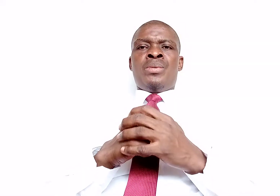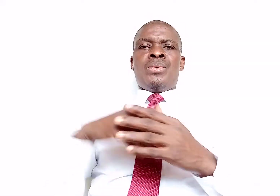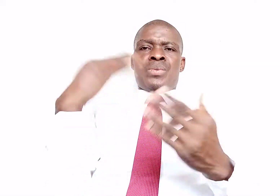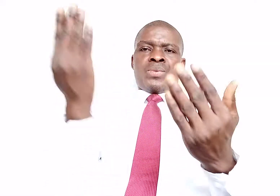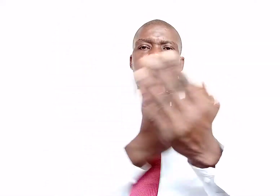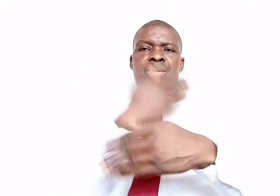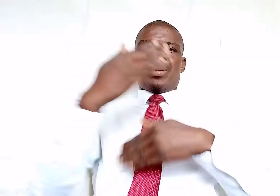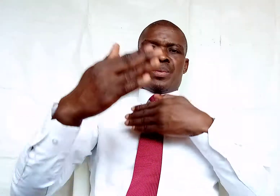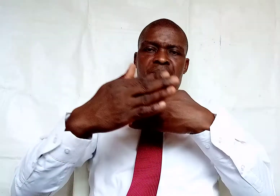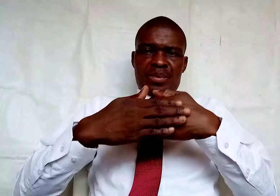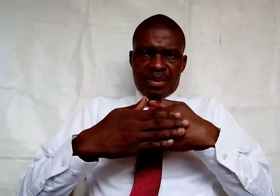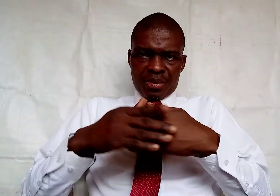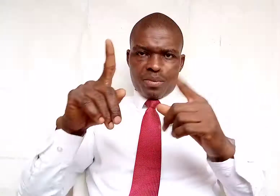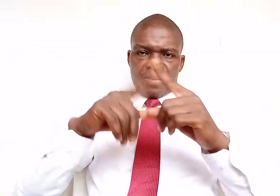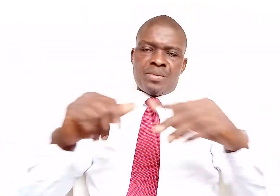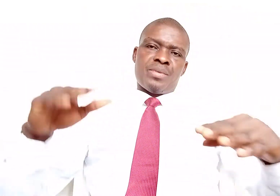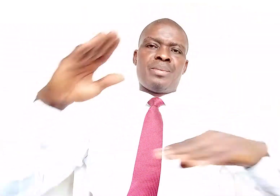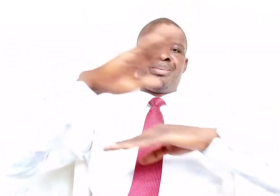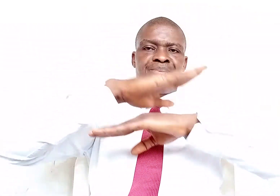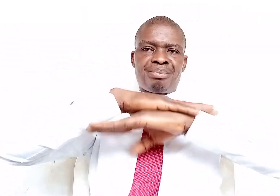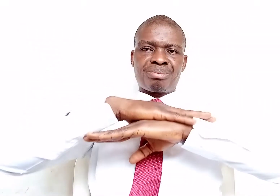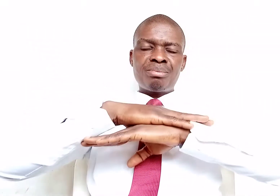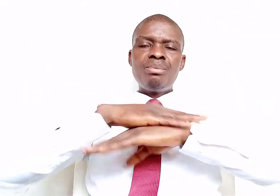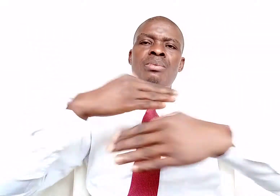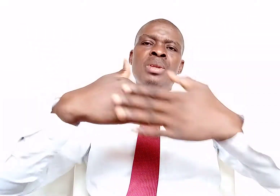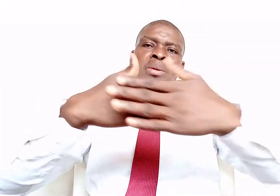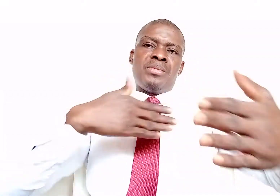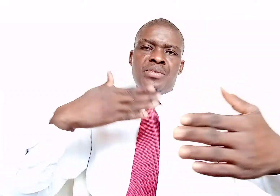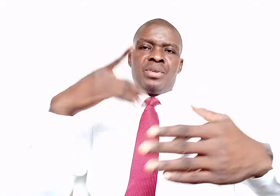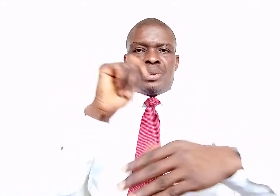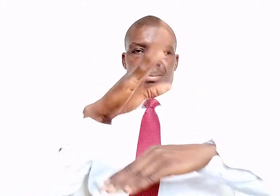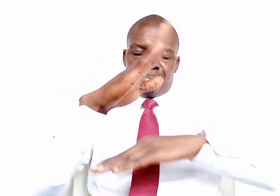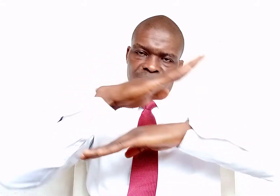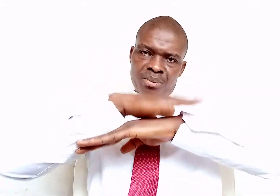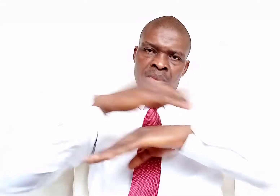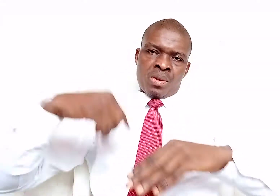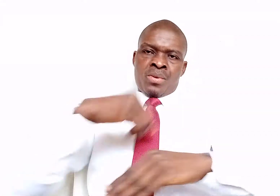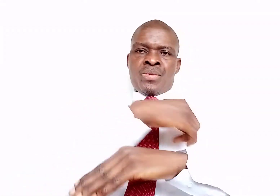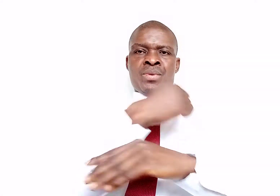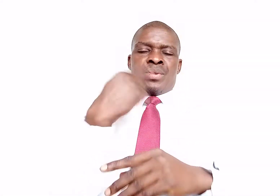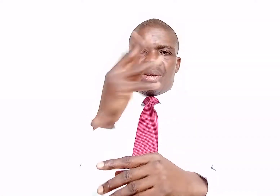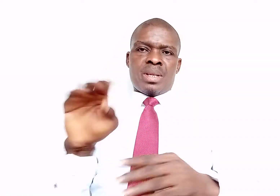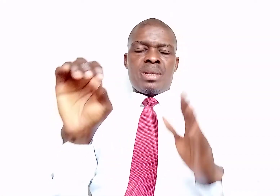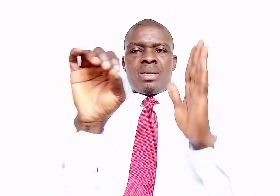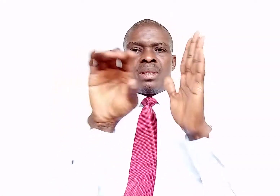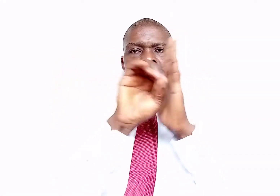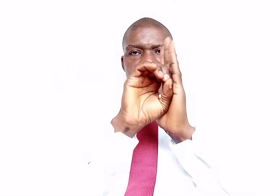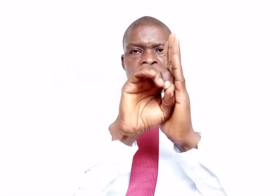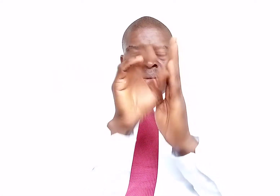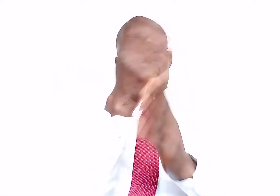Welcome back from the break. Before the short break, we're looking at examples of the Schwa sound in